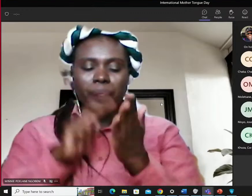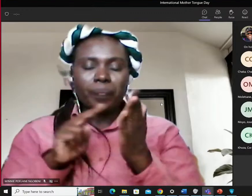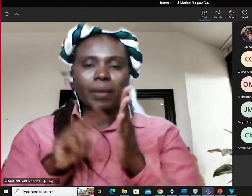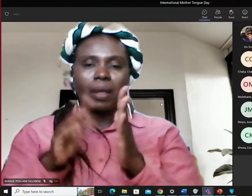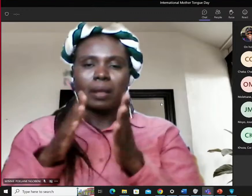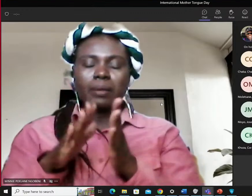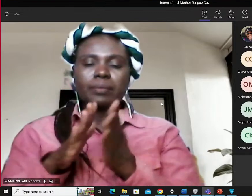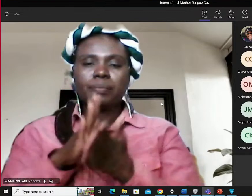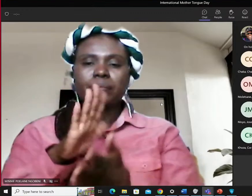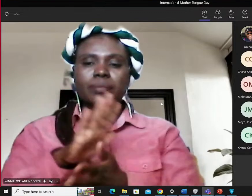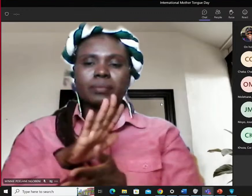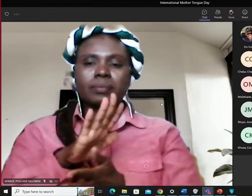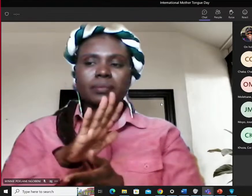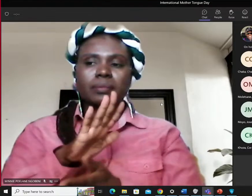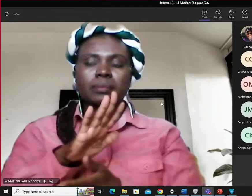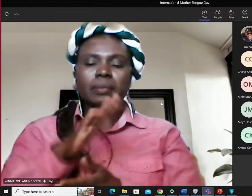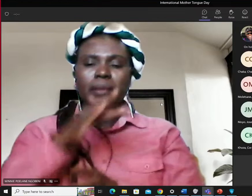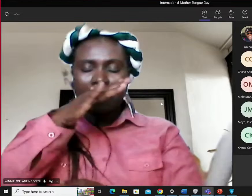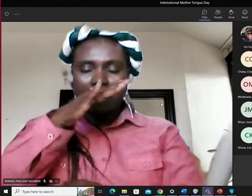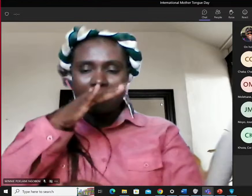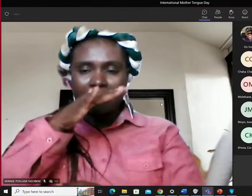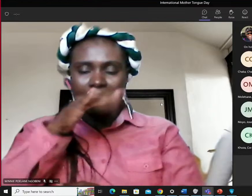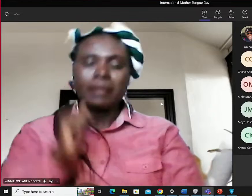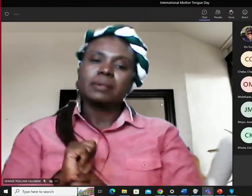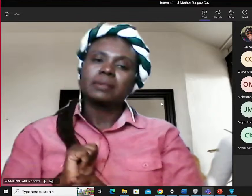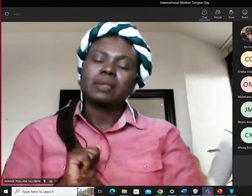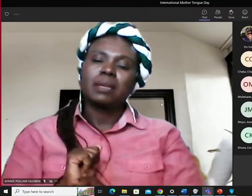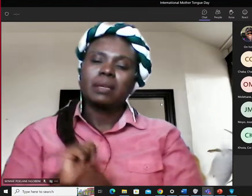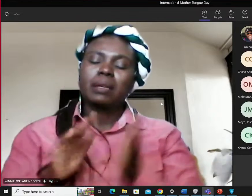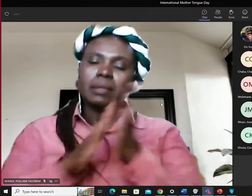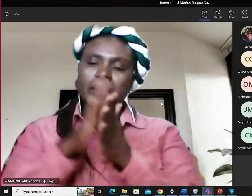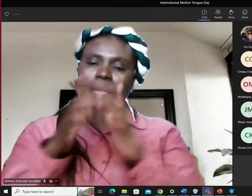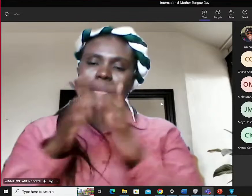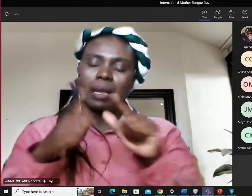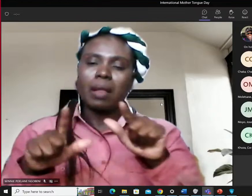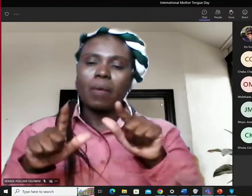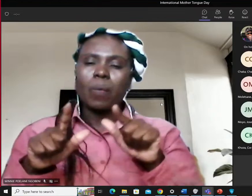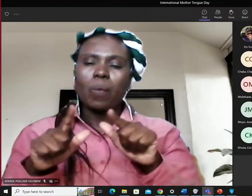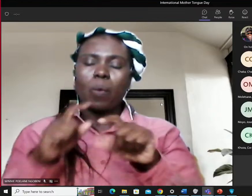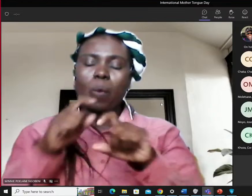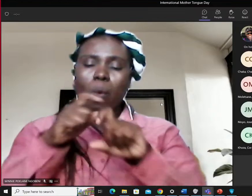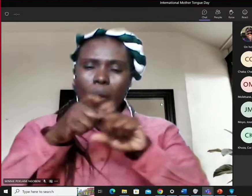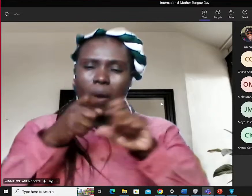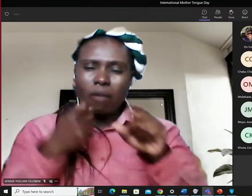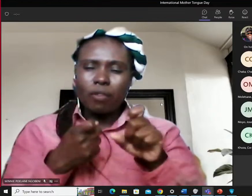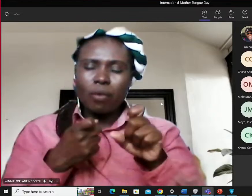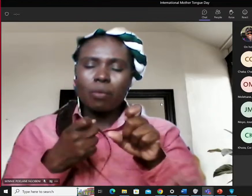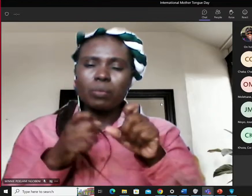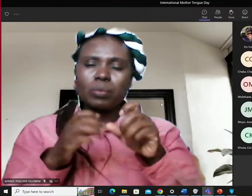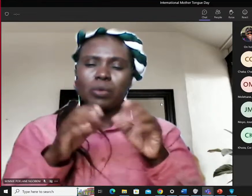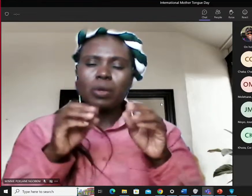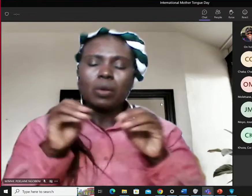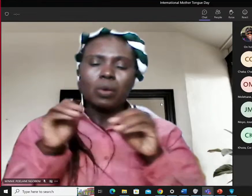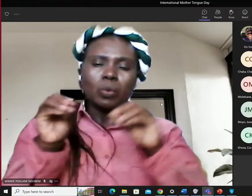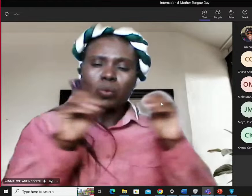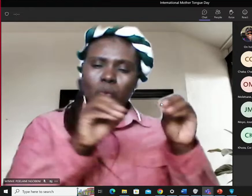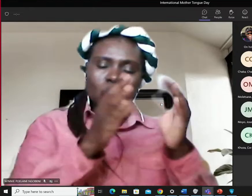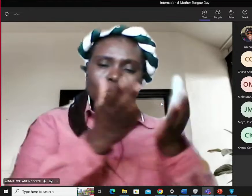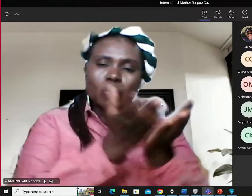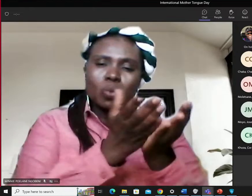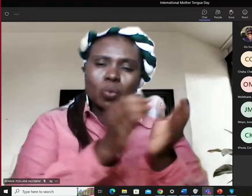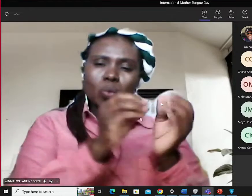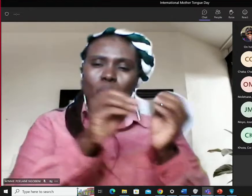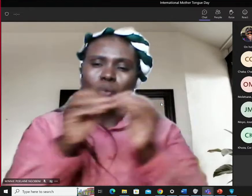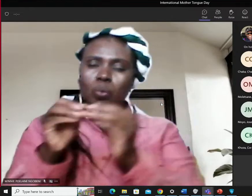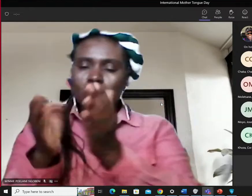bit English. And this was carried over from school to school. And the sign